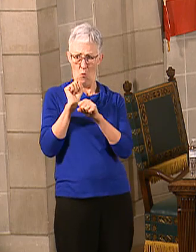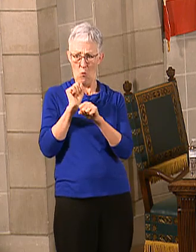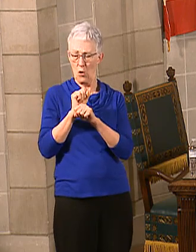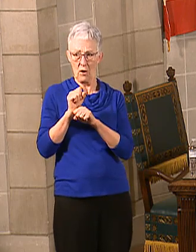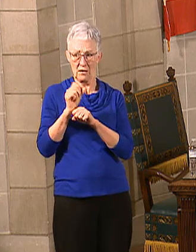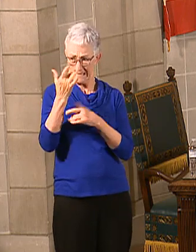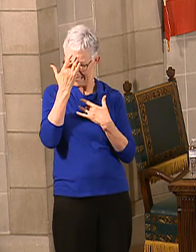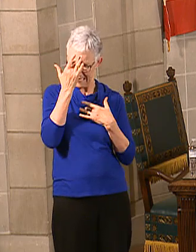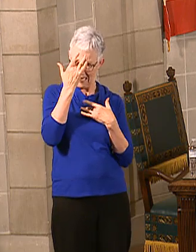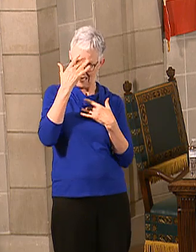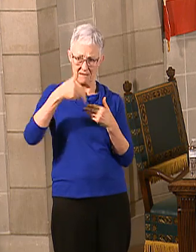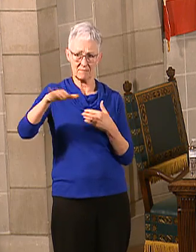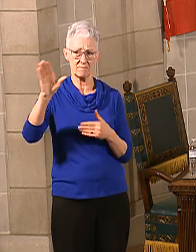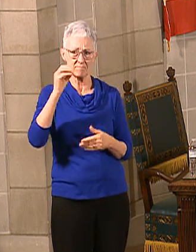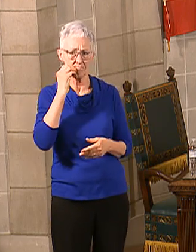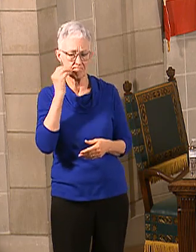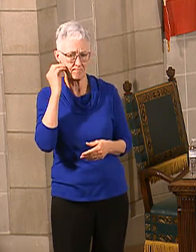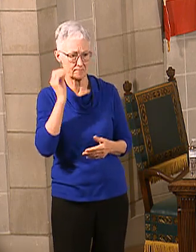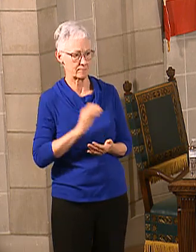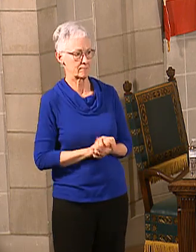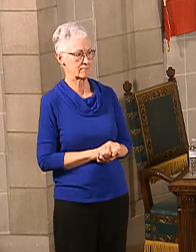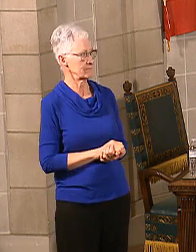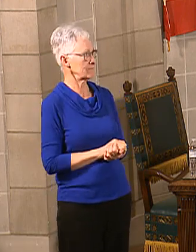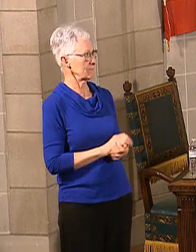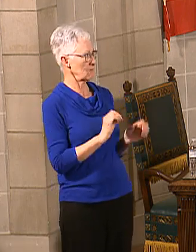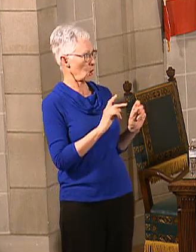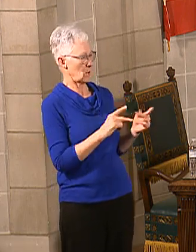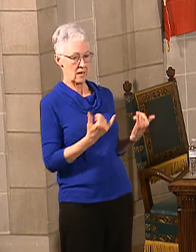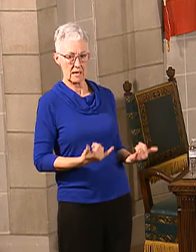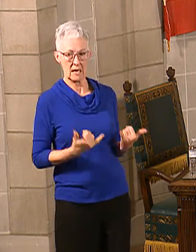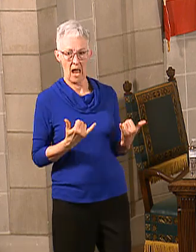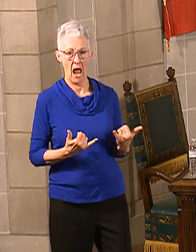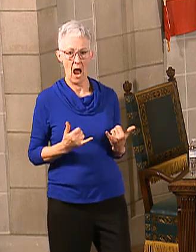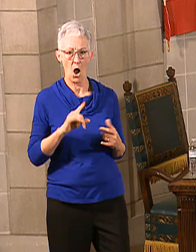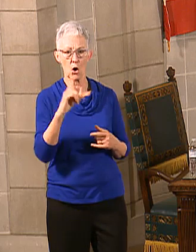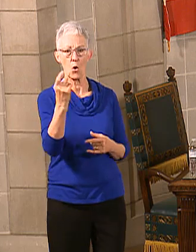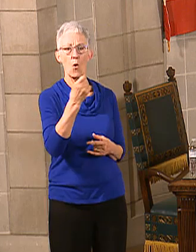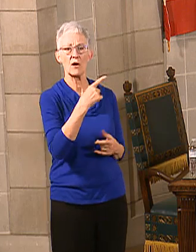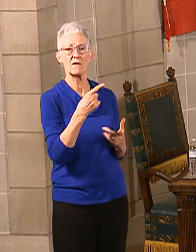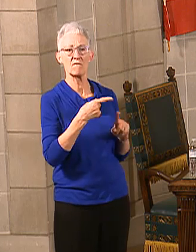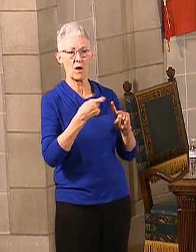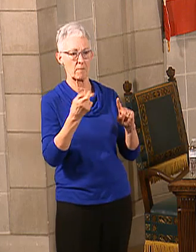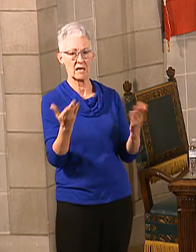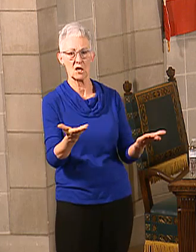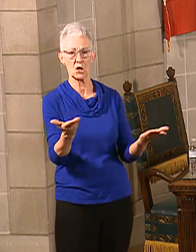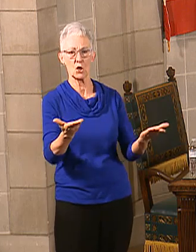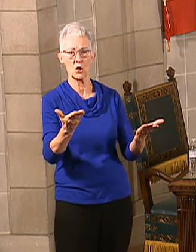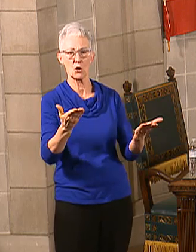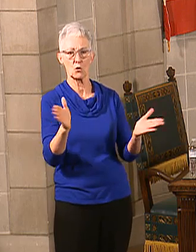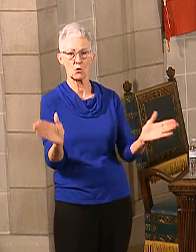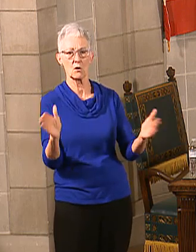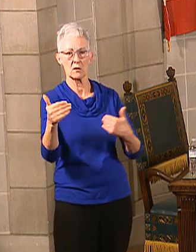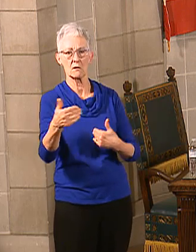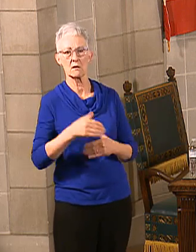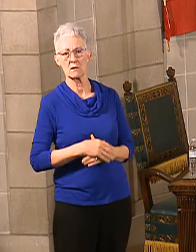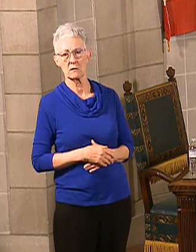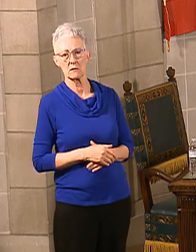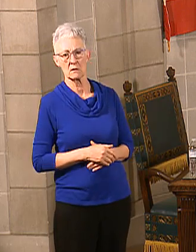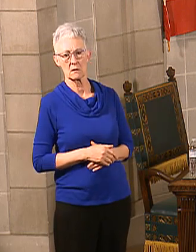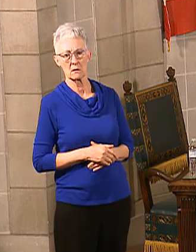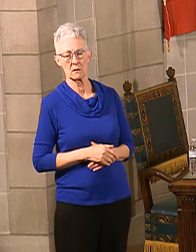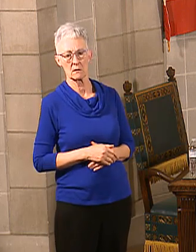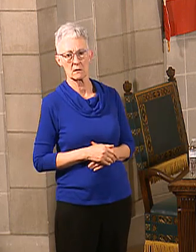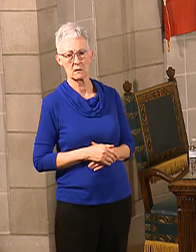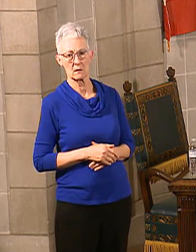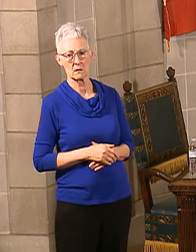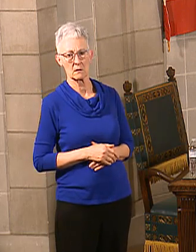All right, Taylor, did I run you out? All the questions for that. All right, great. Questions from our audience? Yeah, in the back. There was an incident in